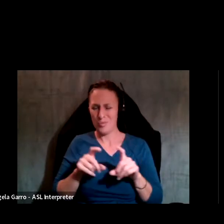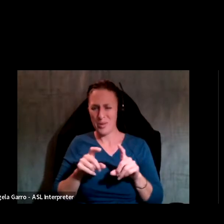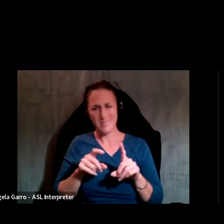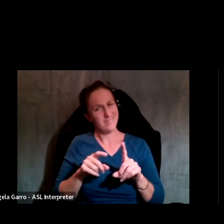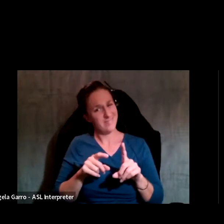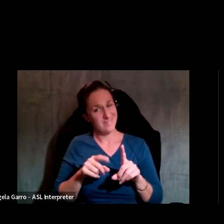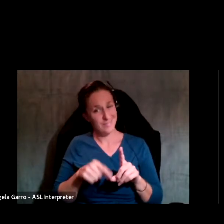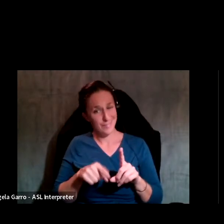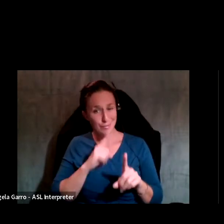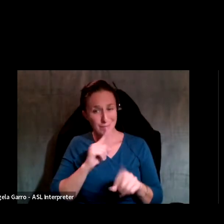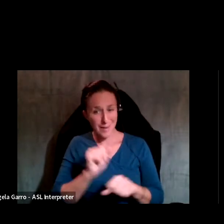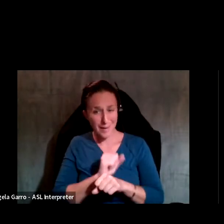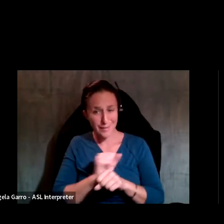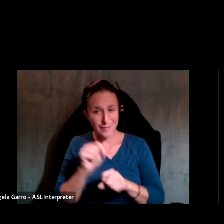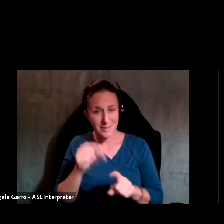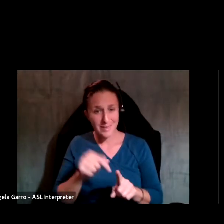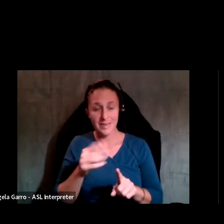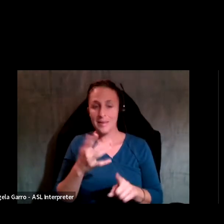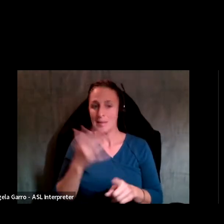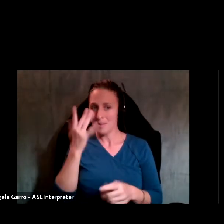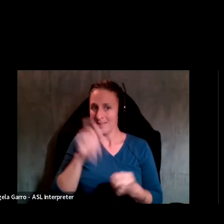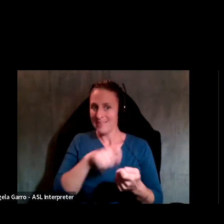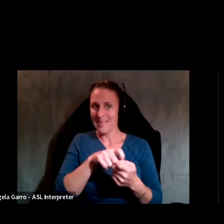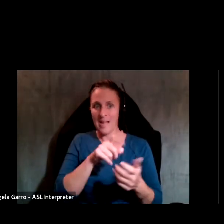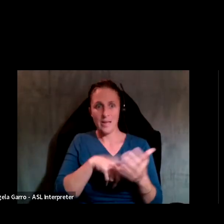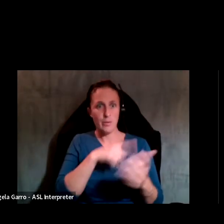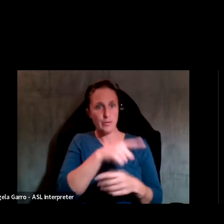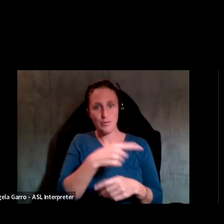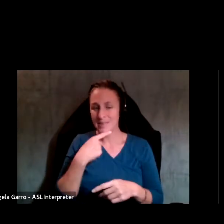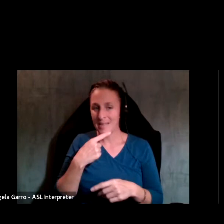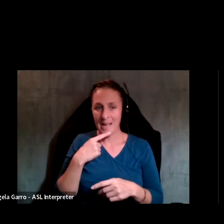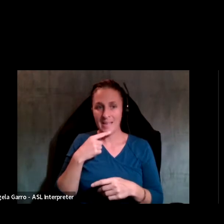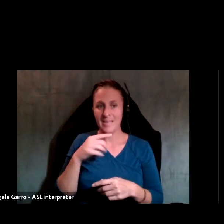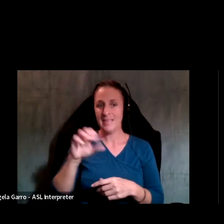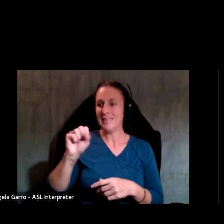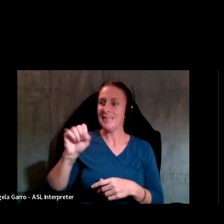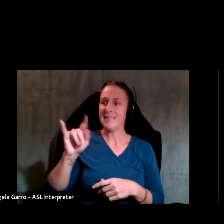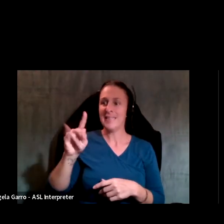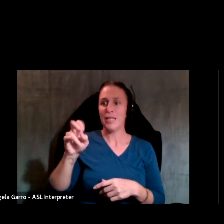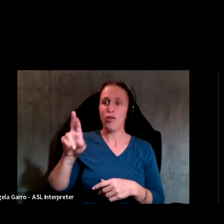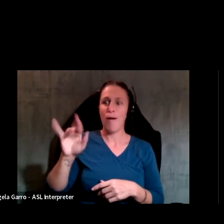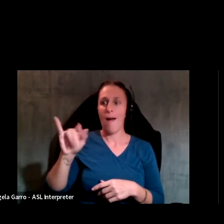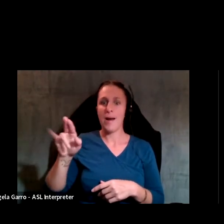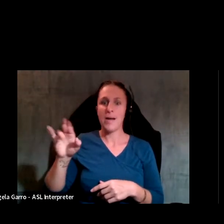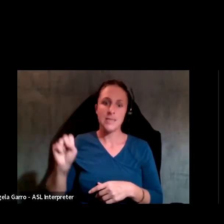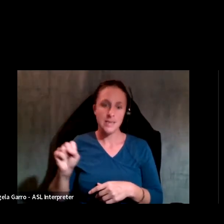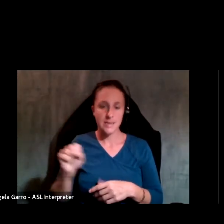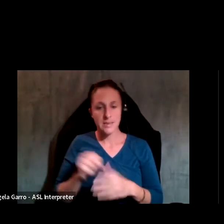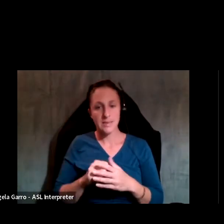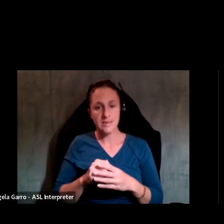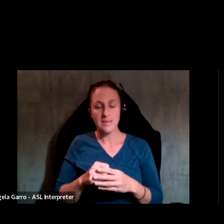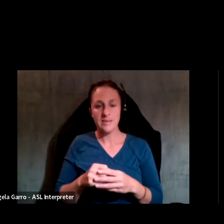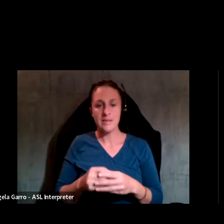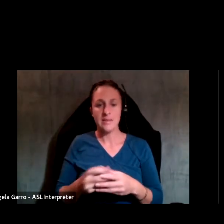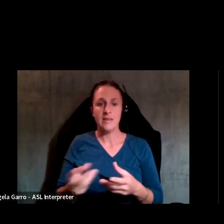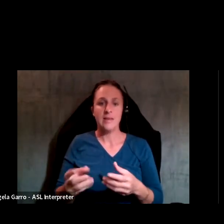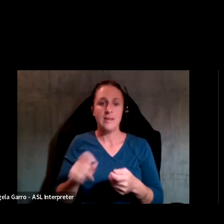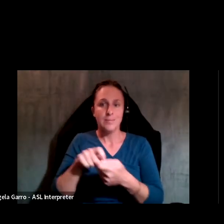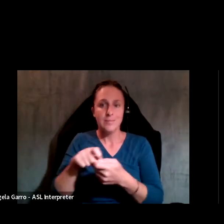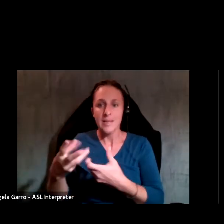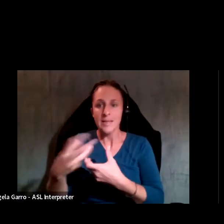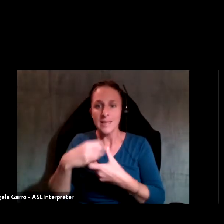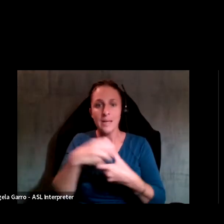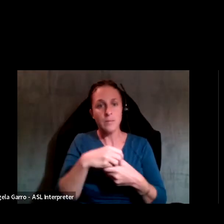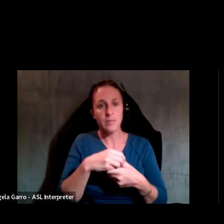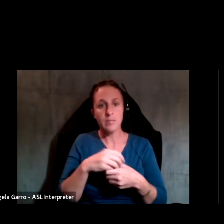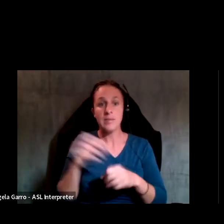this because of exactly what you're saying, senioritis, certain engagements. The more you get into, statistically, just